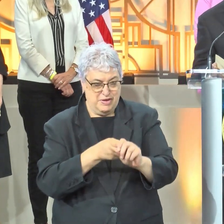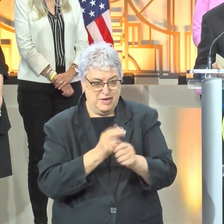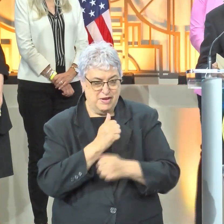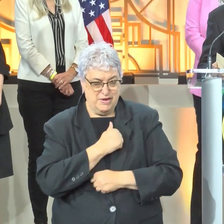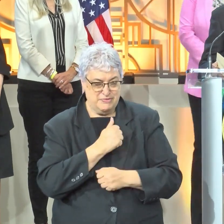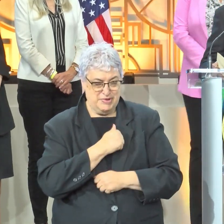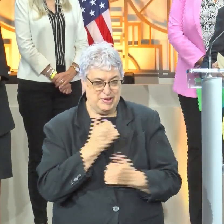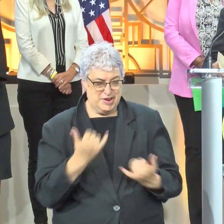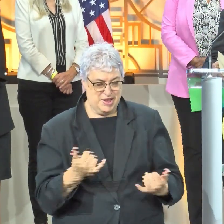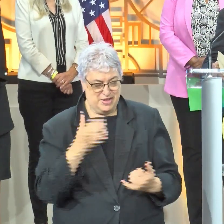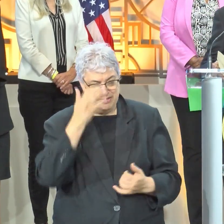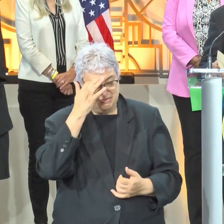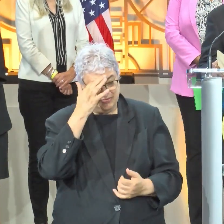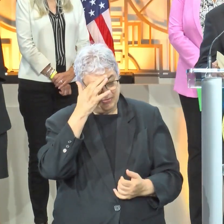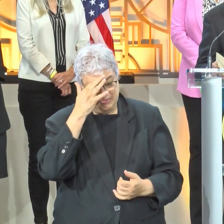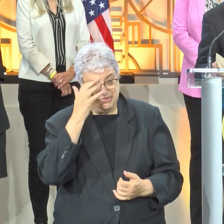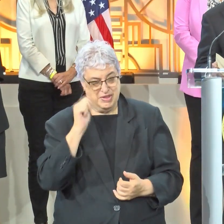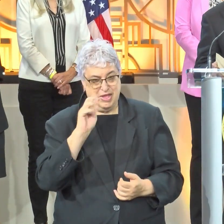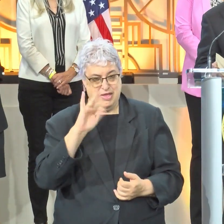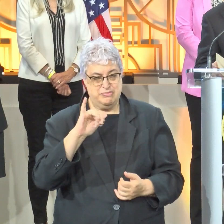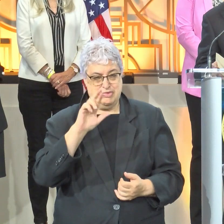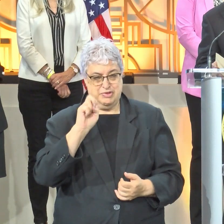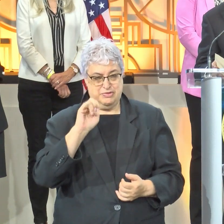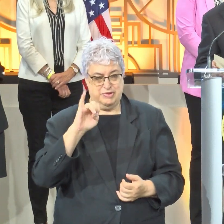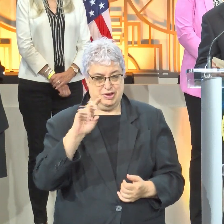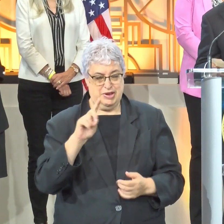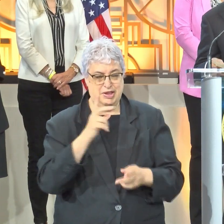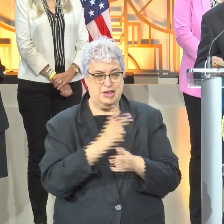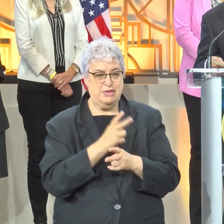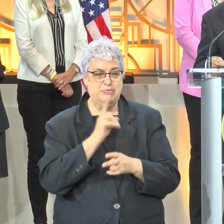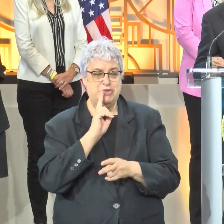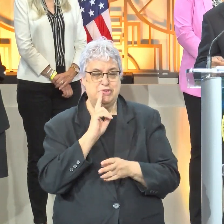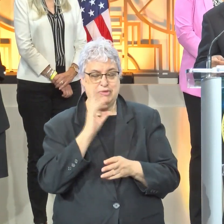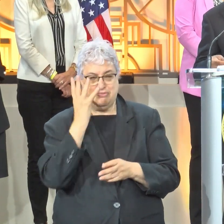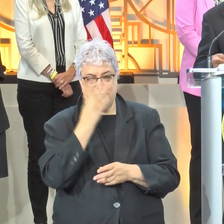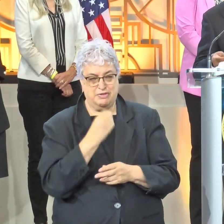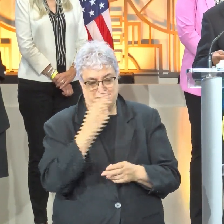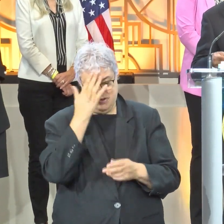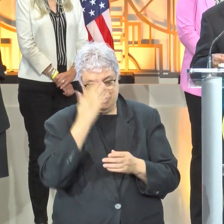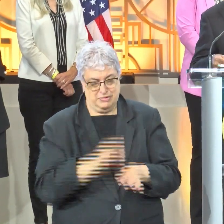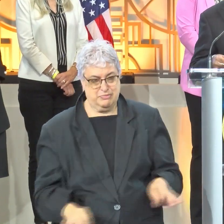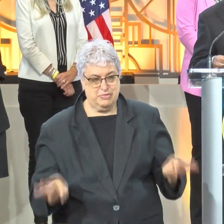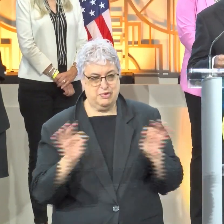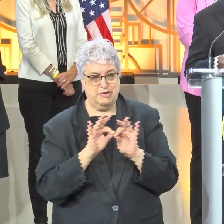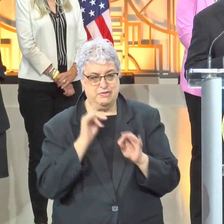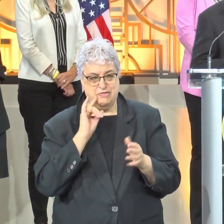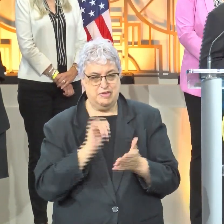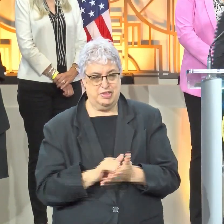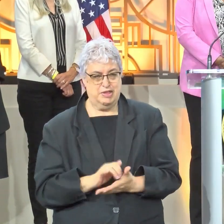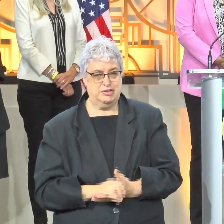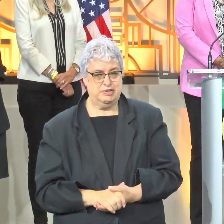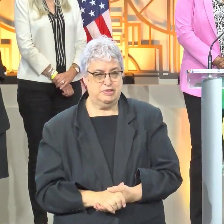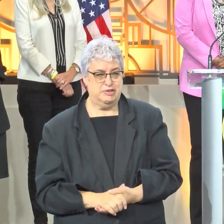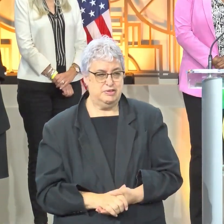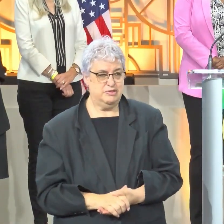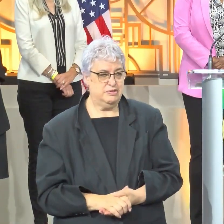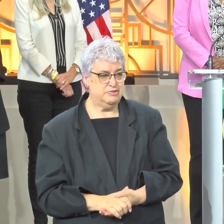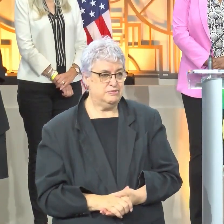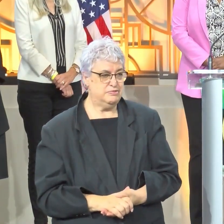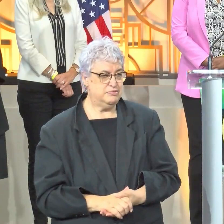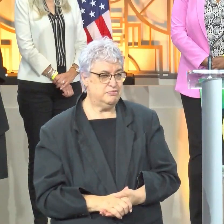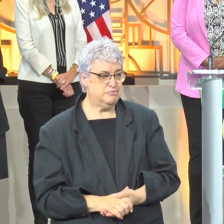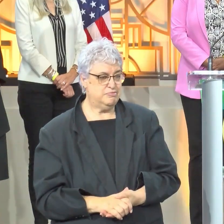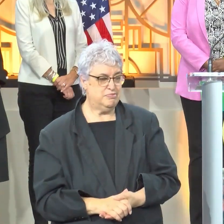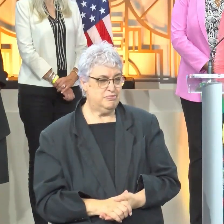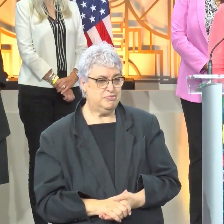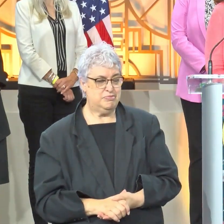At this time, let me call up Amy Reed with Keep Houston Beautiful, who knows the importance of this campaign. Amy.